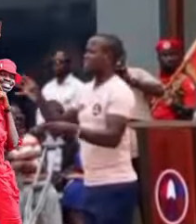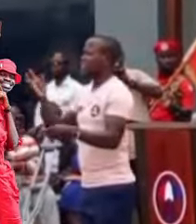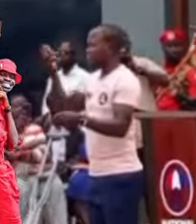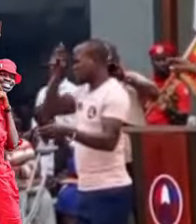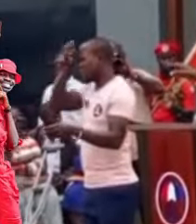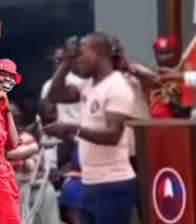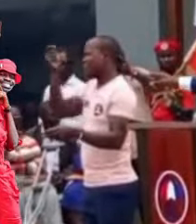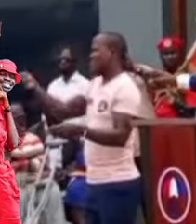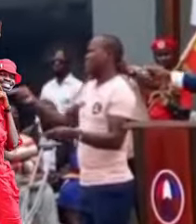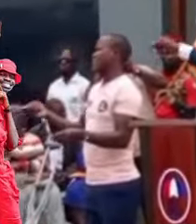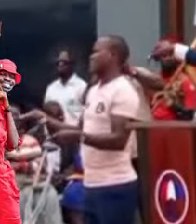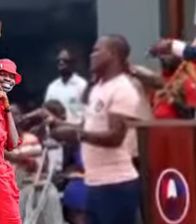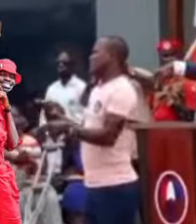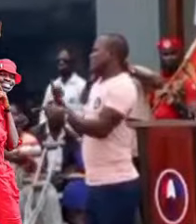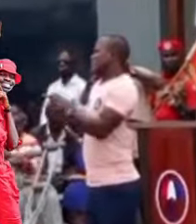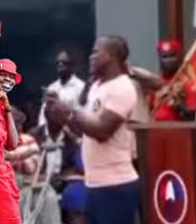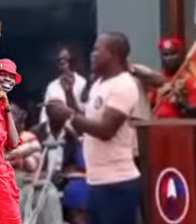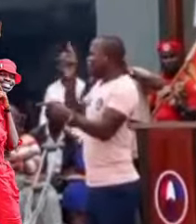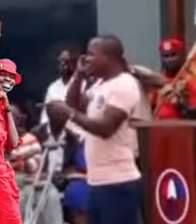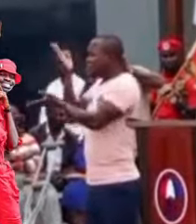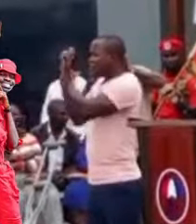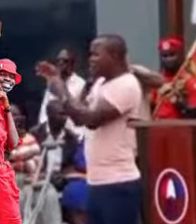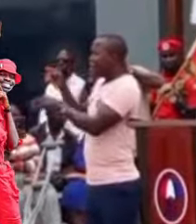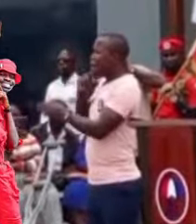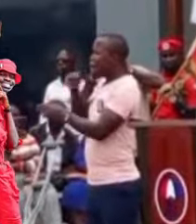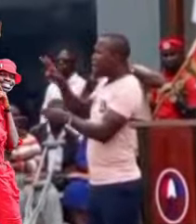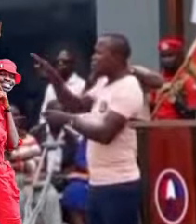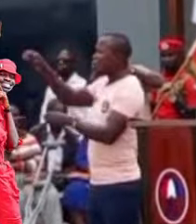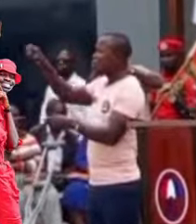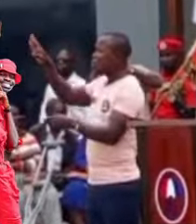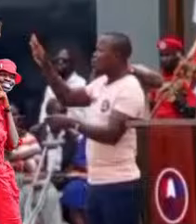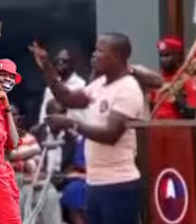Naye yalitawulira. Asomanga ne banobia ninga yabakulembera.